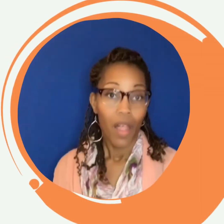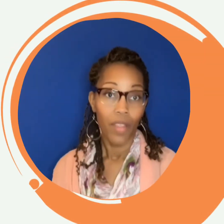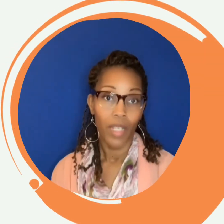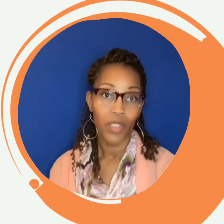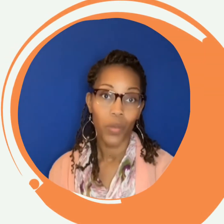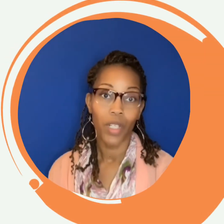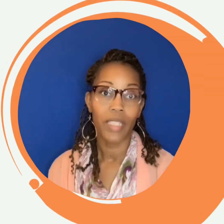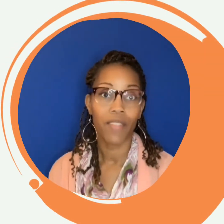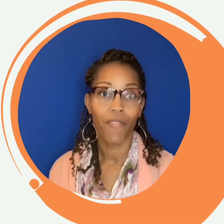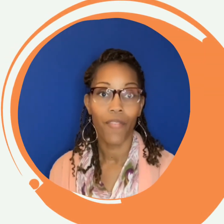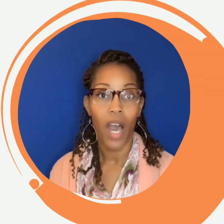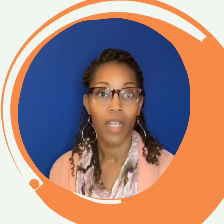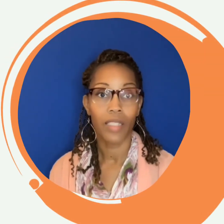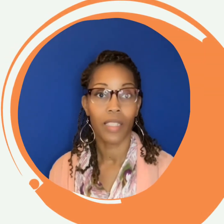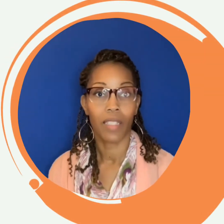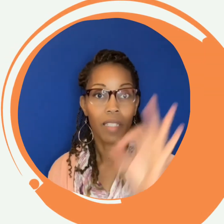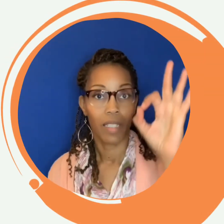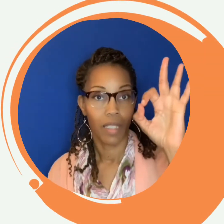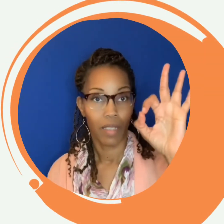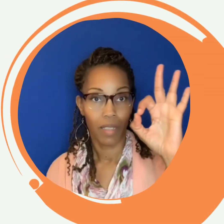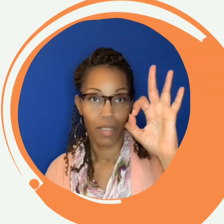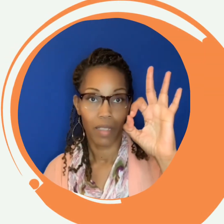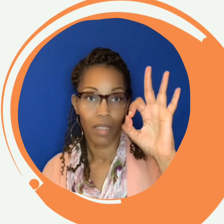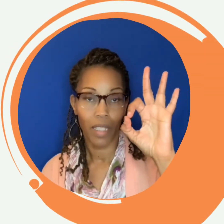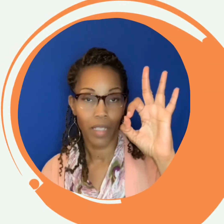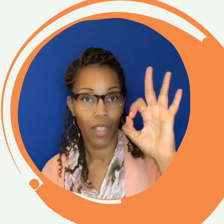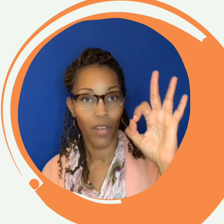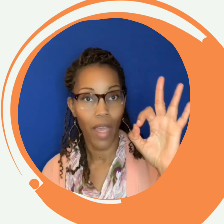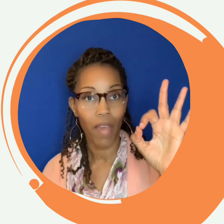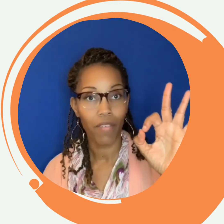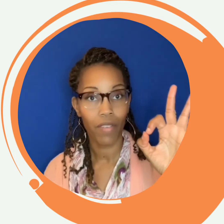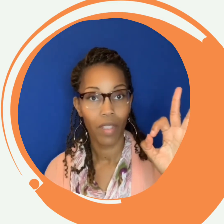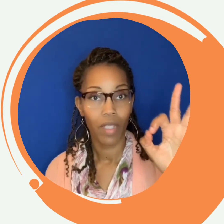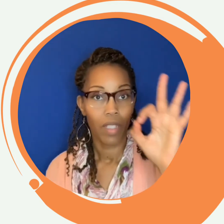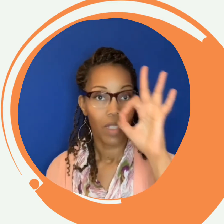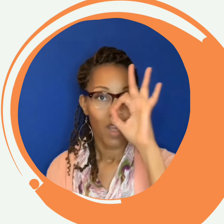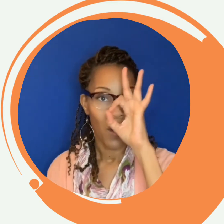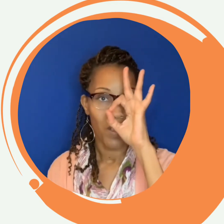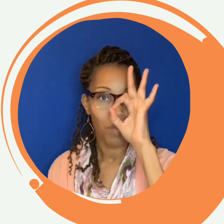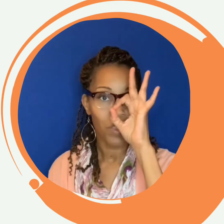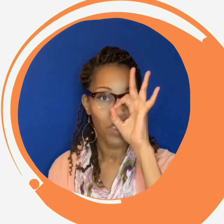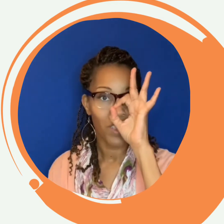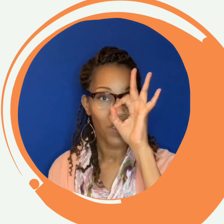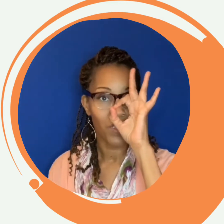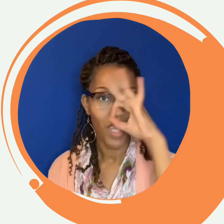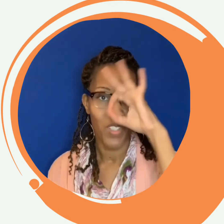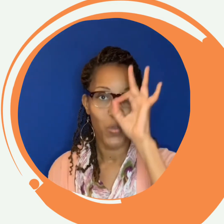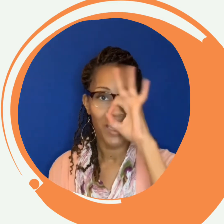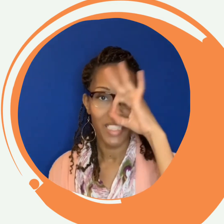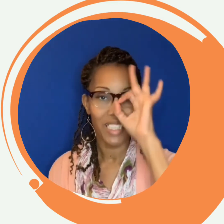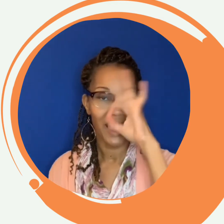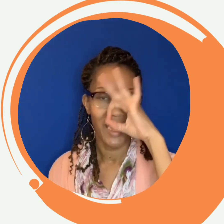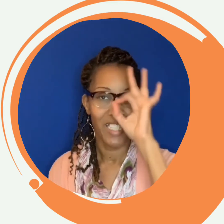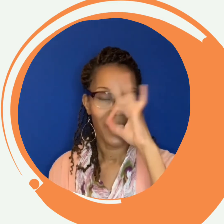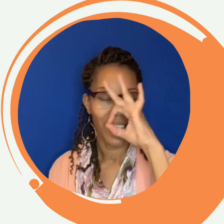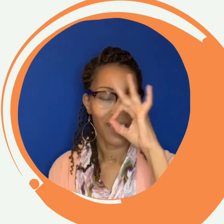The next word is fox. Take the letter F, hold it up to your nose and twist.